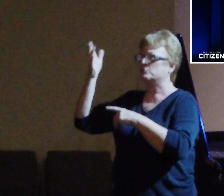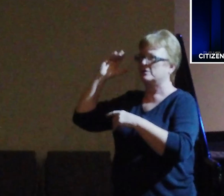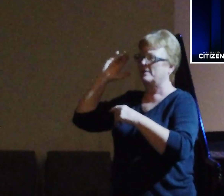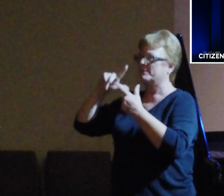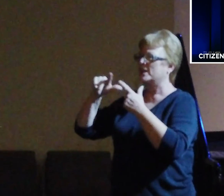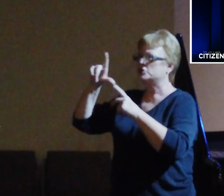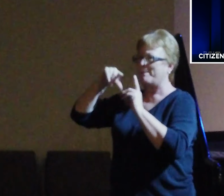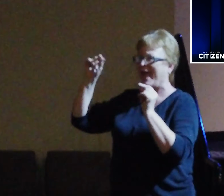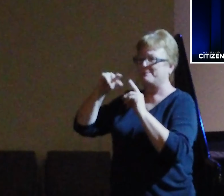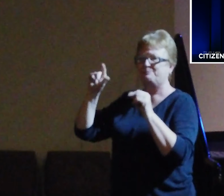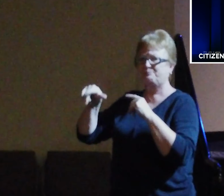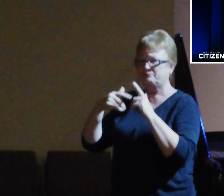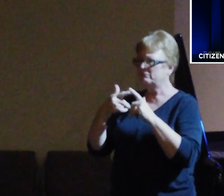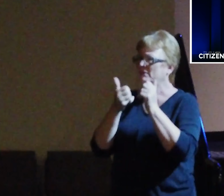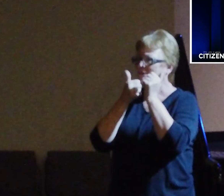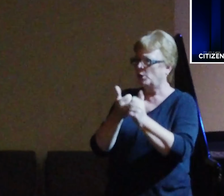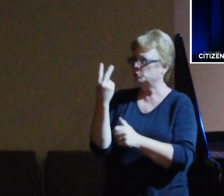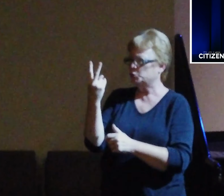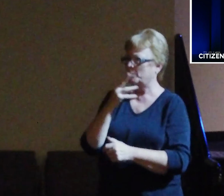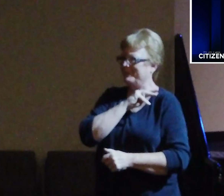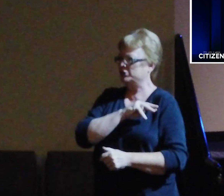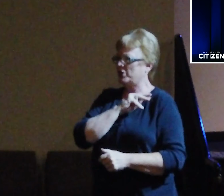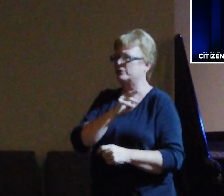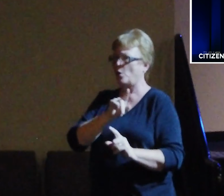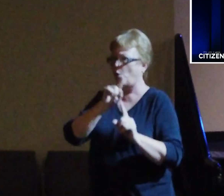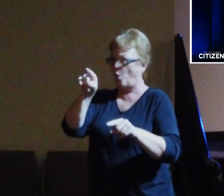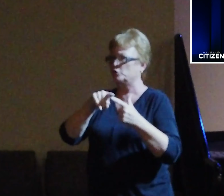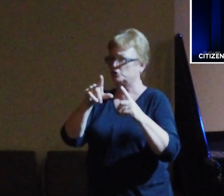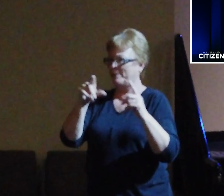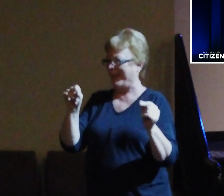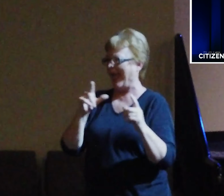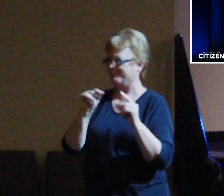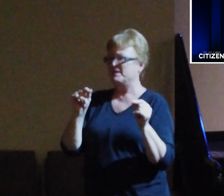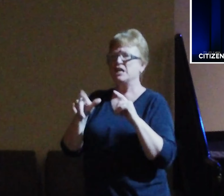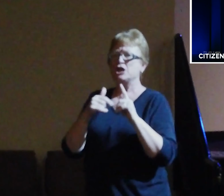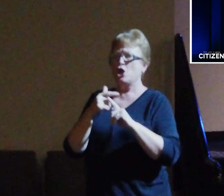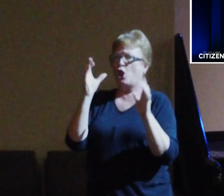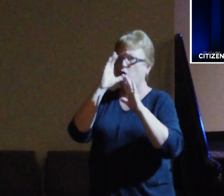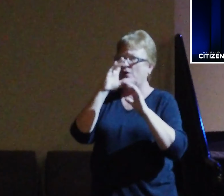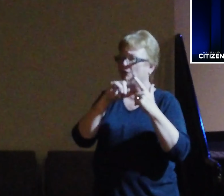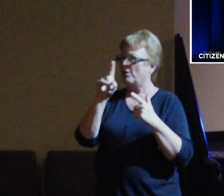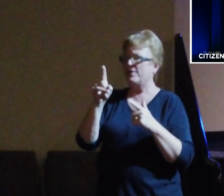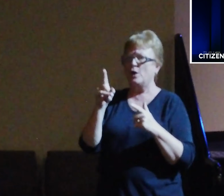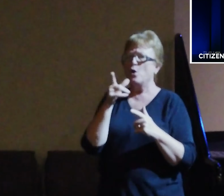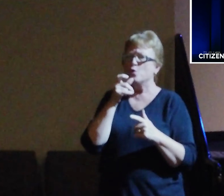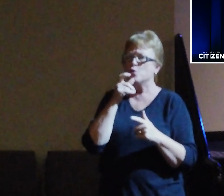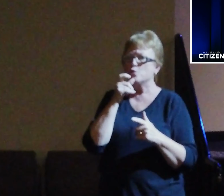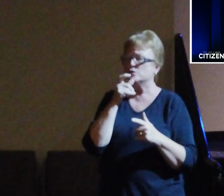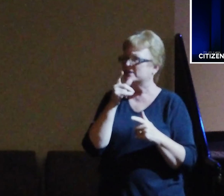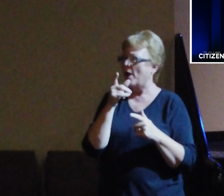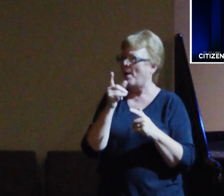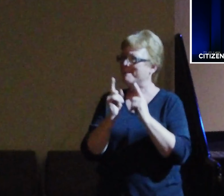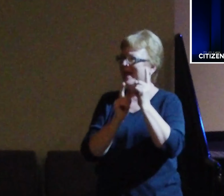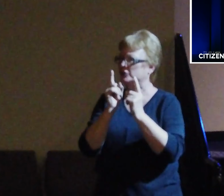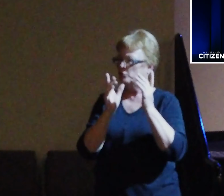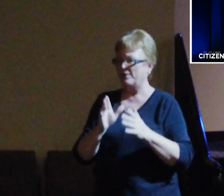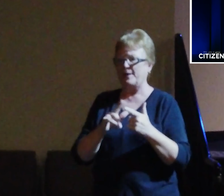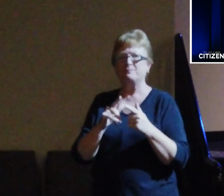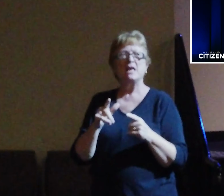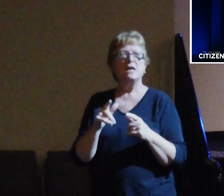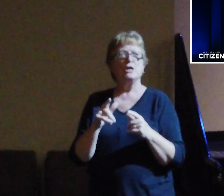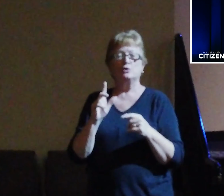Portuguese priests or missionaries as they go to Japan to look for their missing mentor. But what they find when they